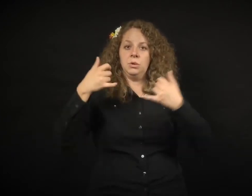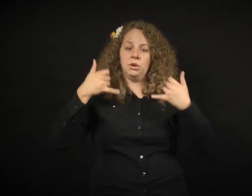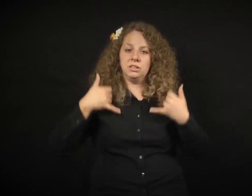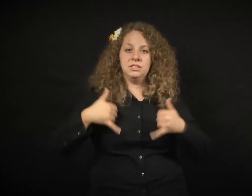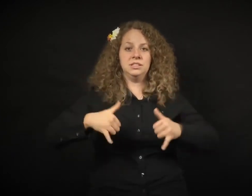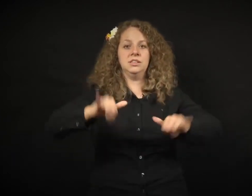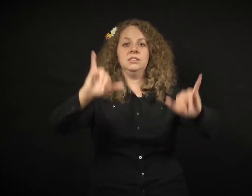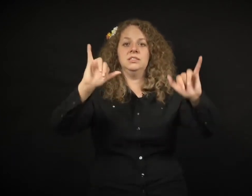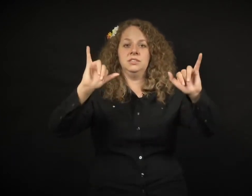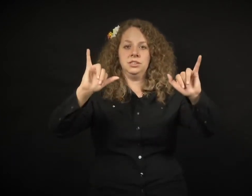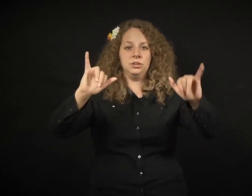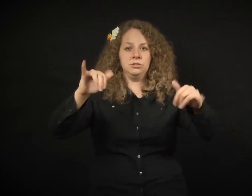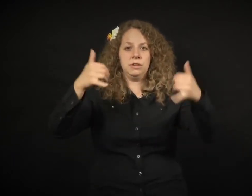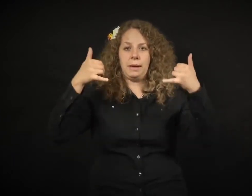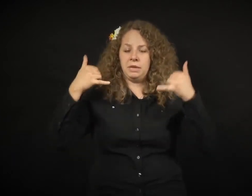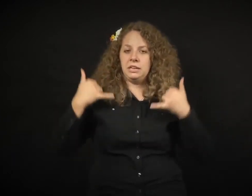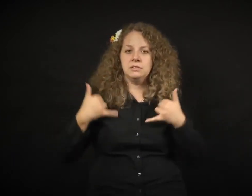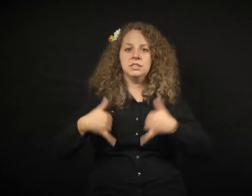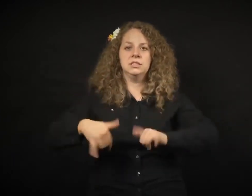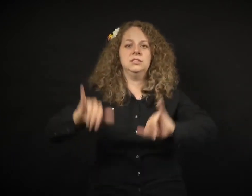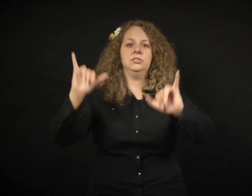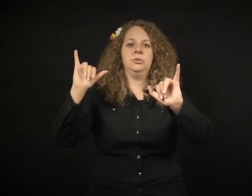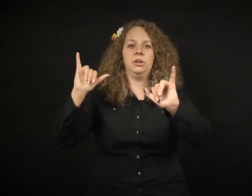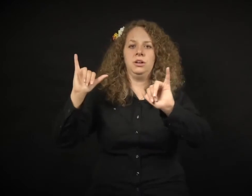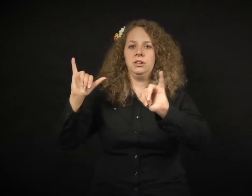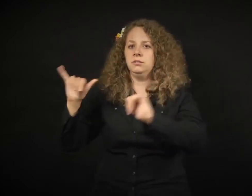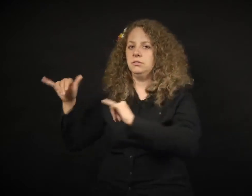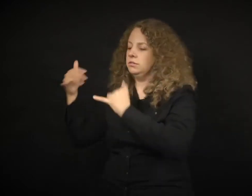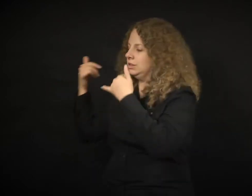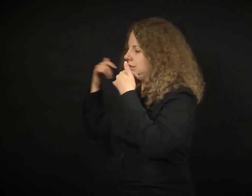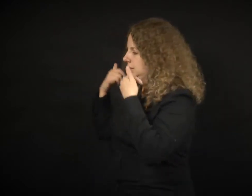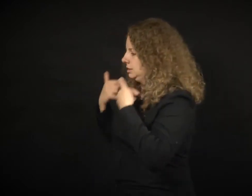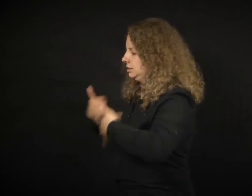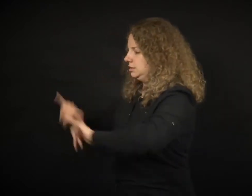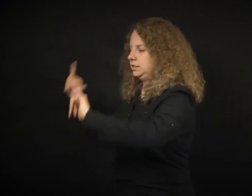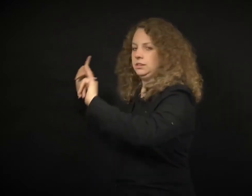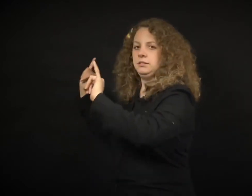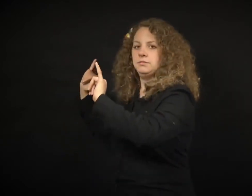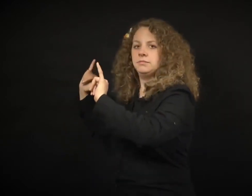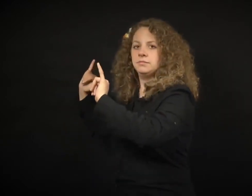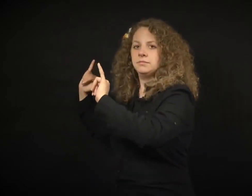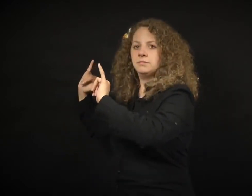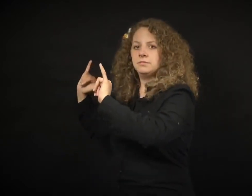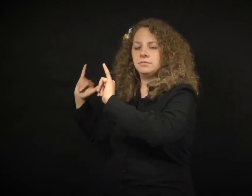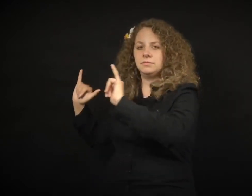Or still, it's still happening, still going on. Still.